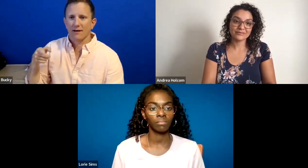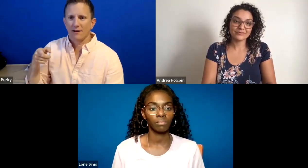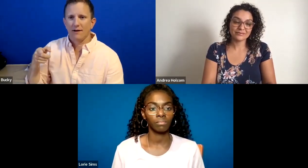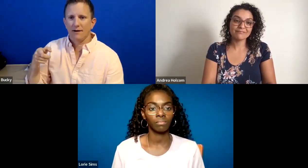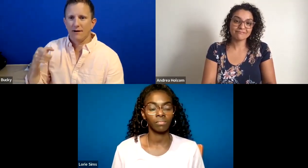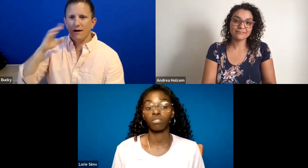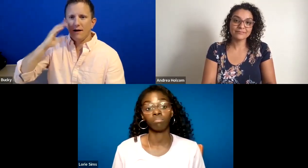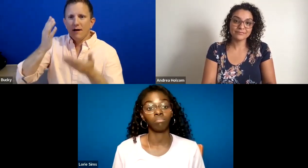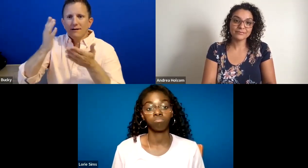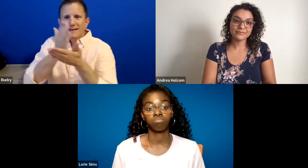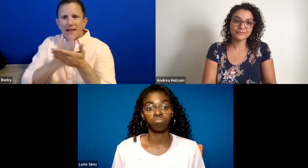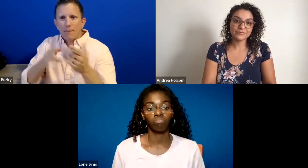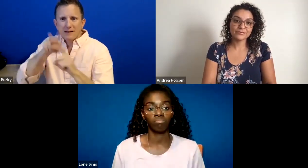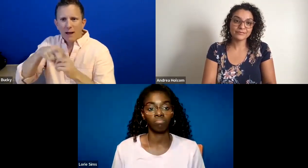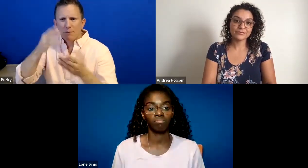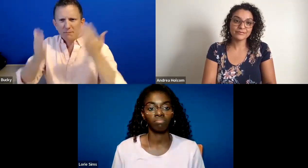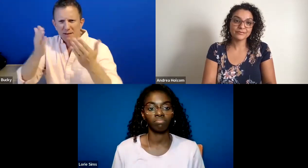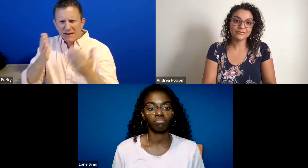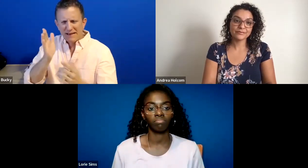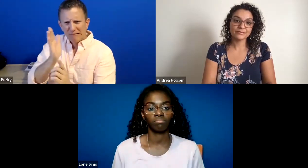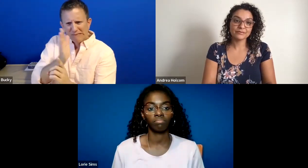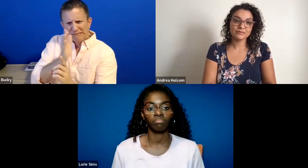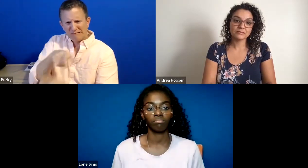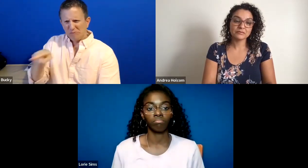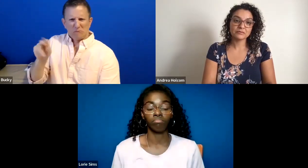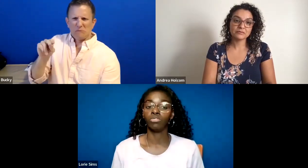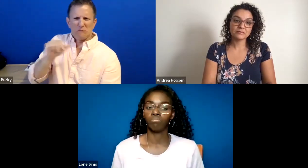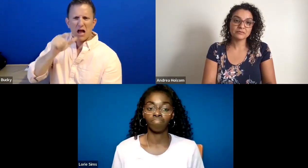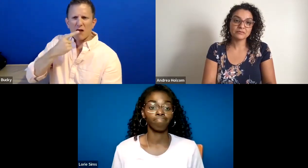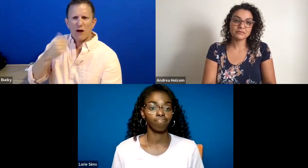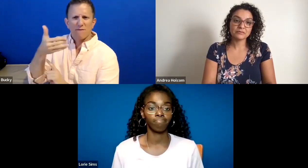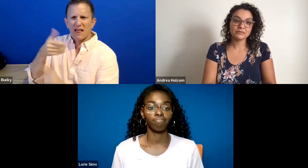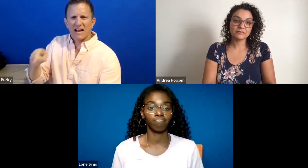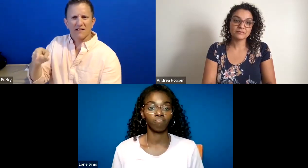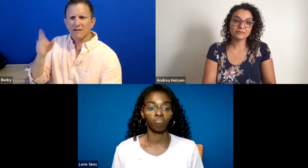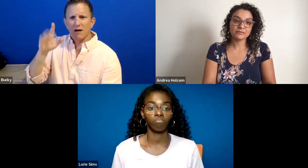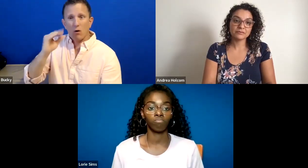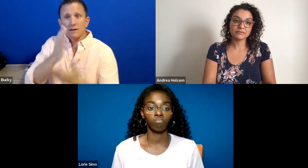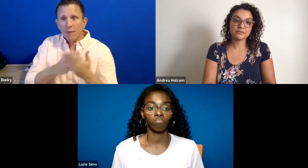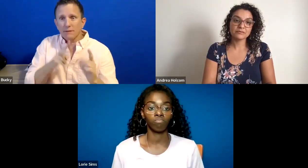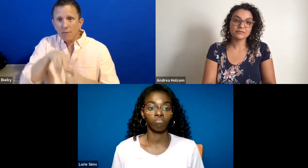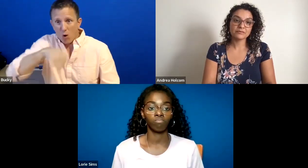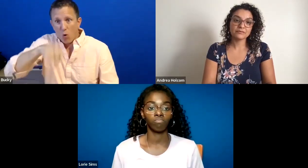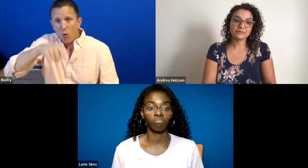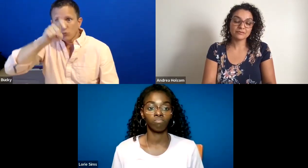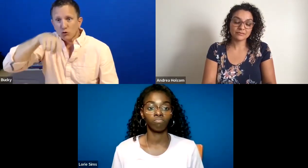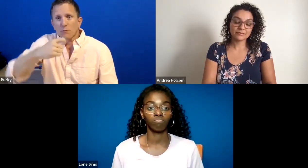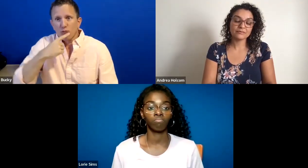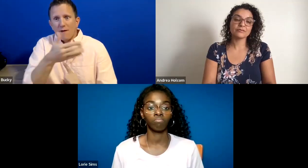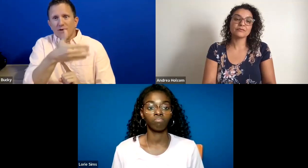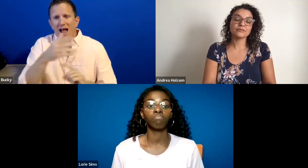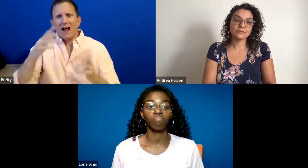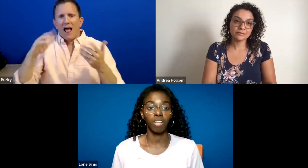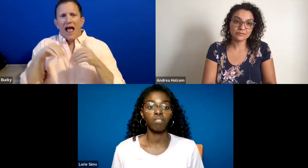who determines what is or is not a red flag. You know, for some assignments, it might be sort of on the fence, but not quite a